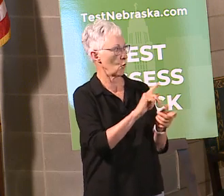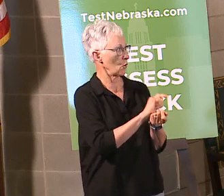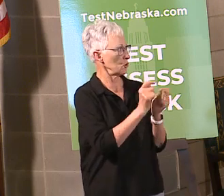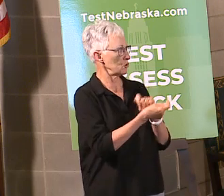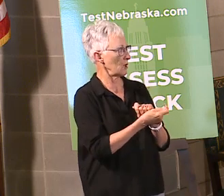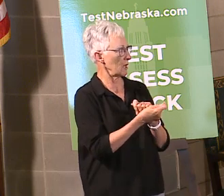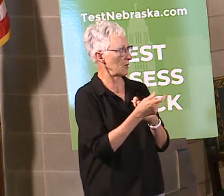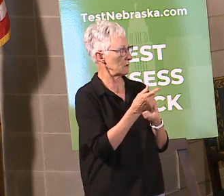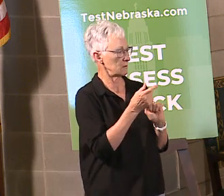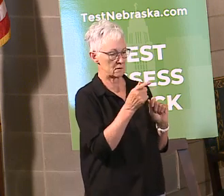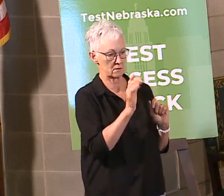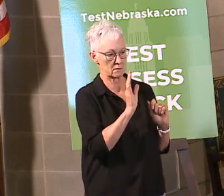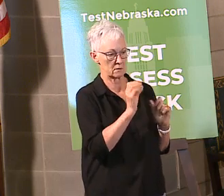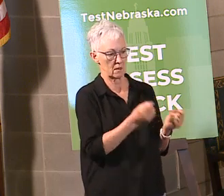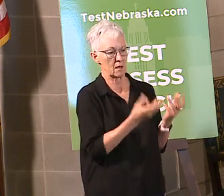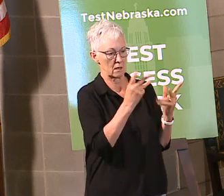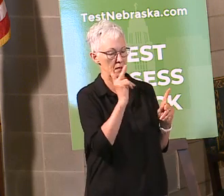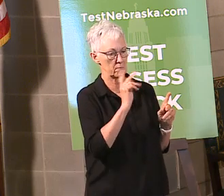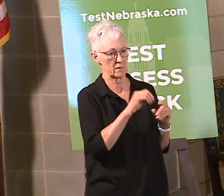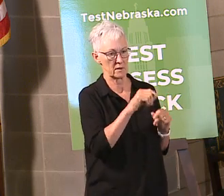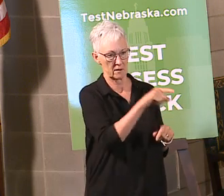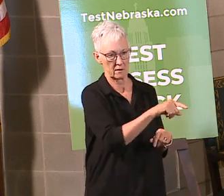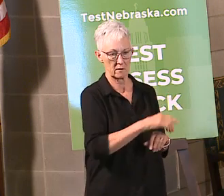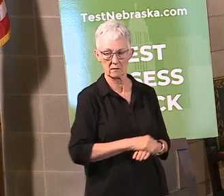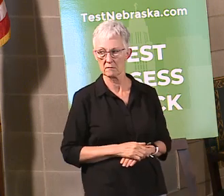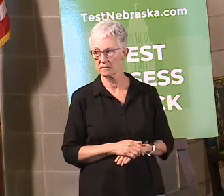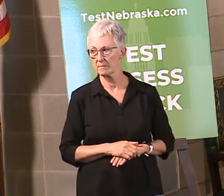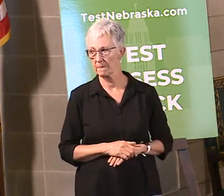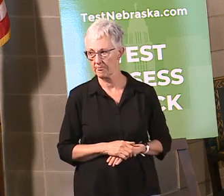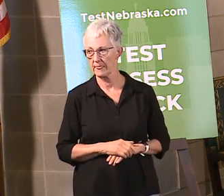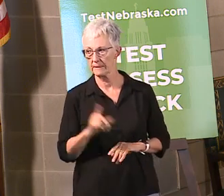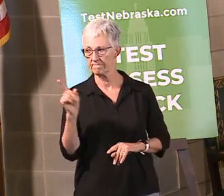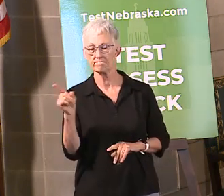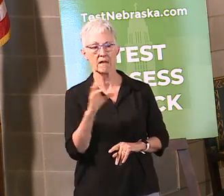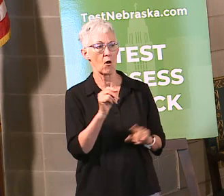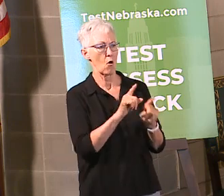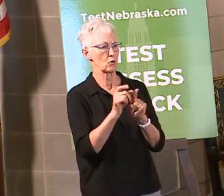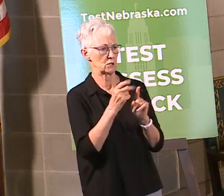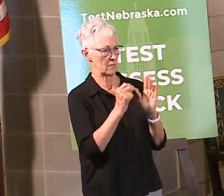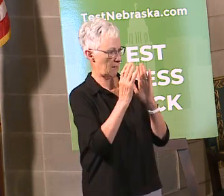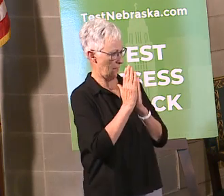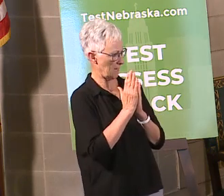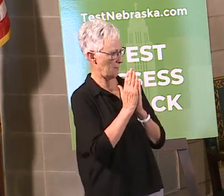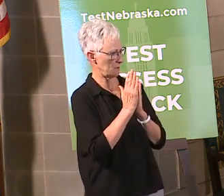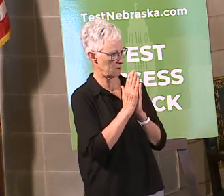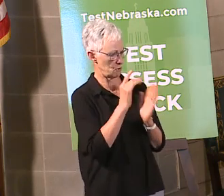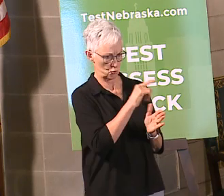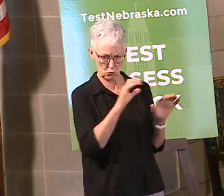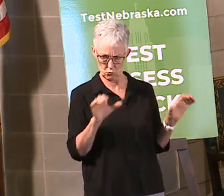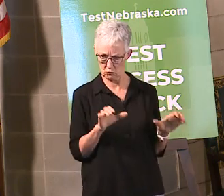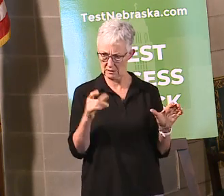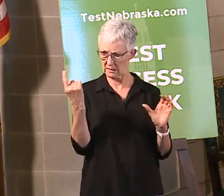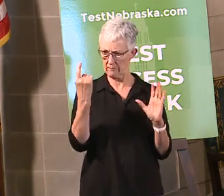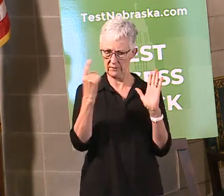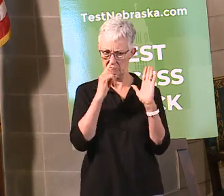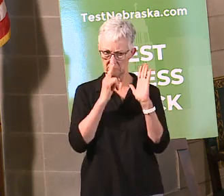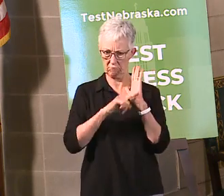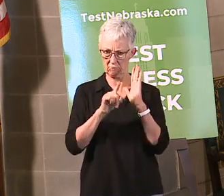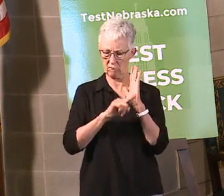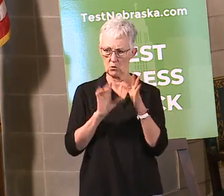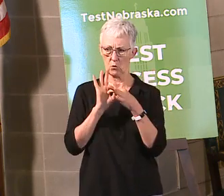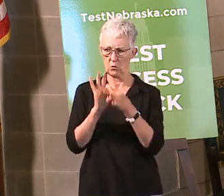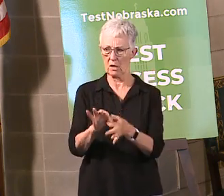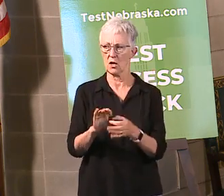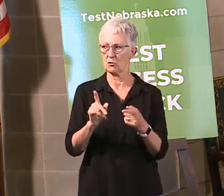was something else there she asked? She was asked about an investigation. Oh, and she was also asked about an investigation, and as we said on Friday, when